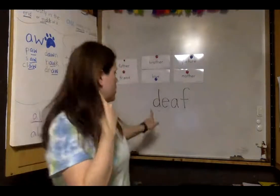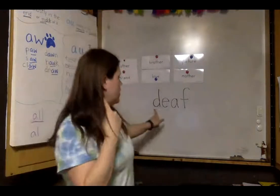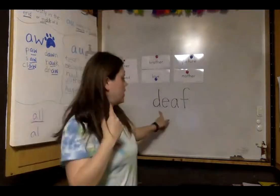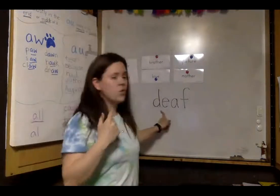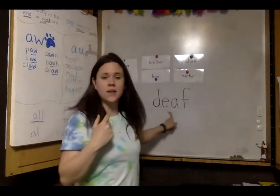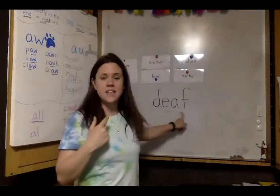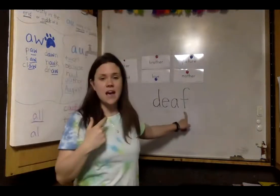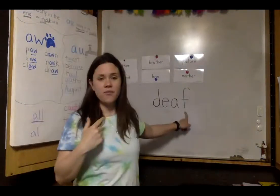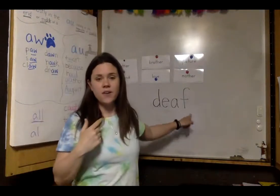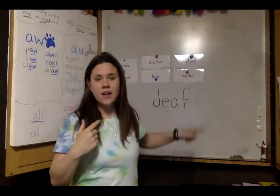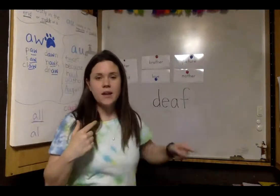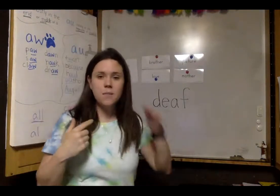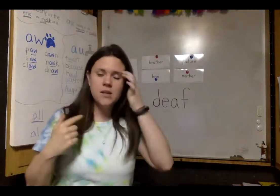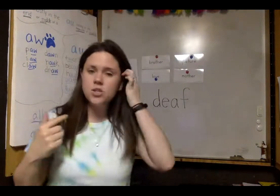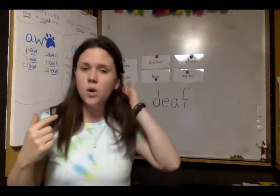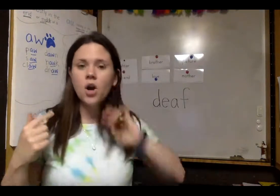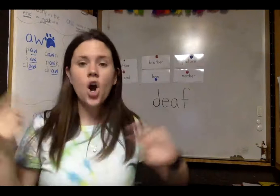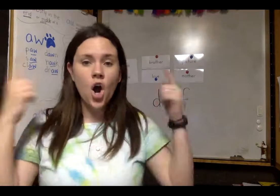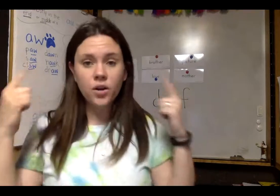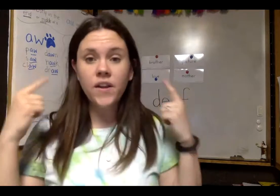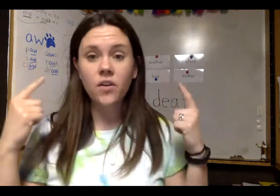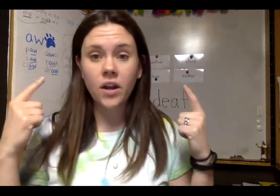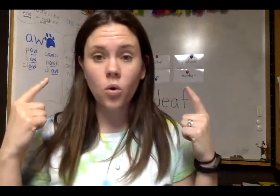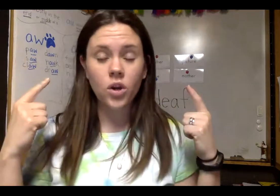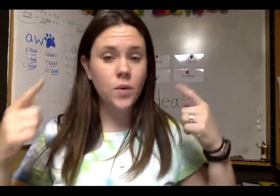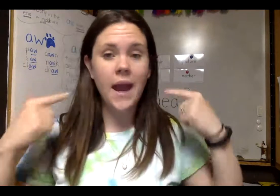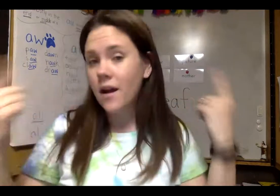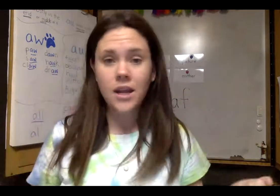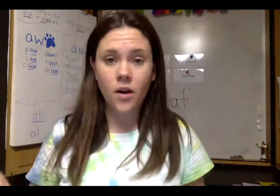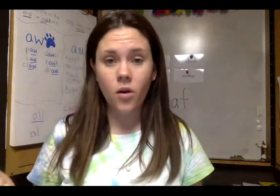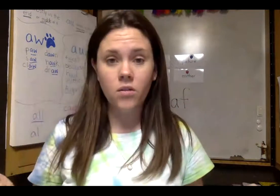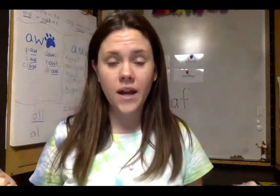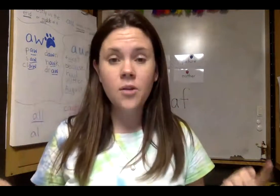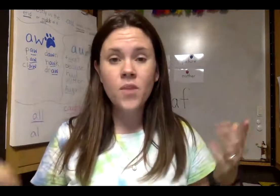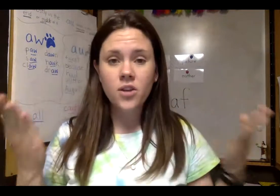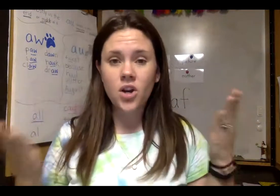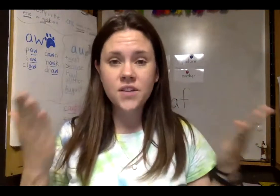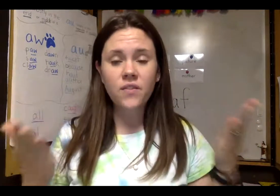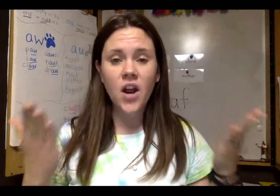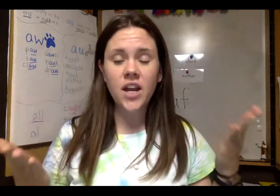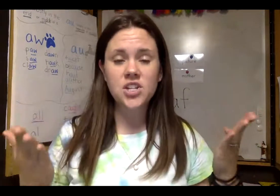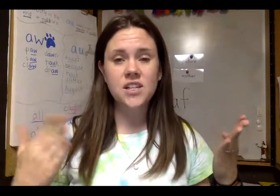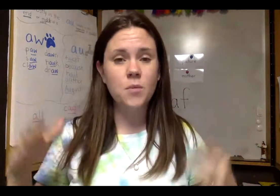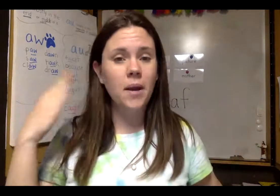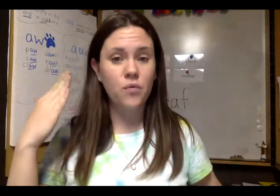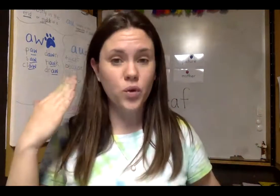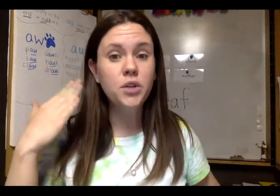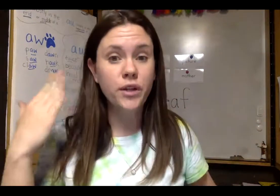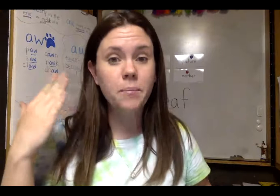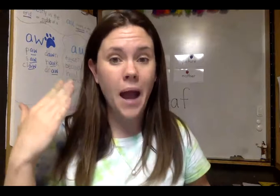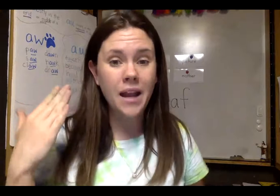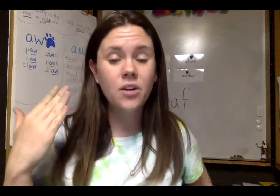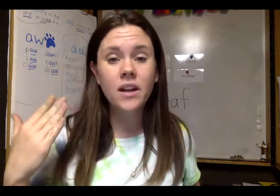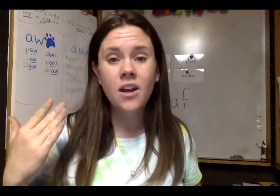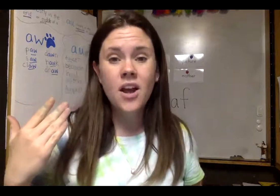So if you are deaf, it means you are hard of hearing or you cannot hear at all, right? There are different variations. Like someone might have really,